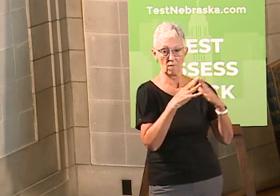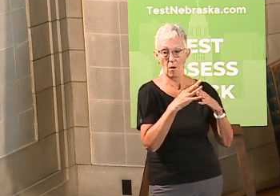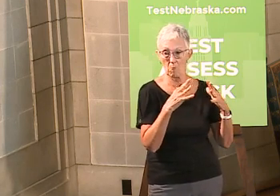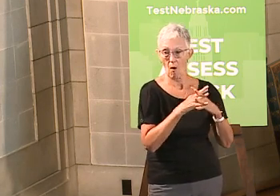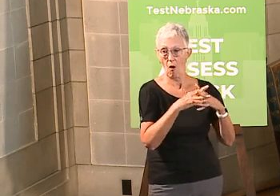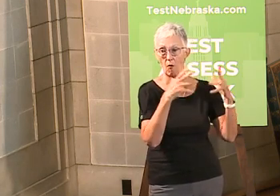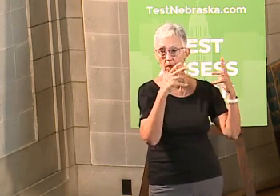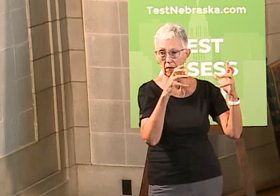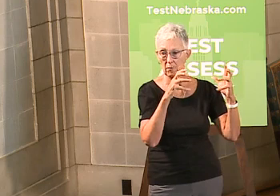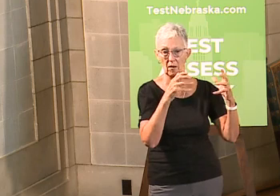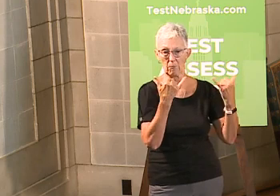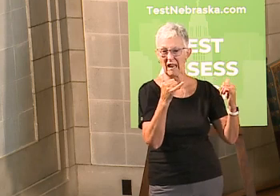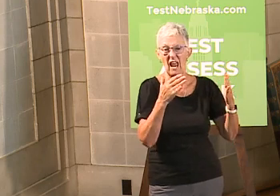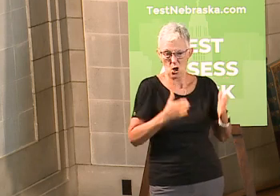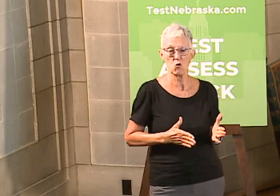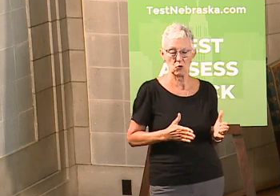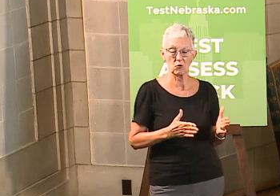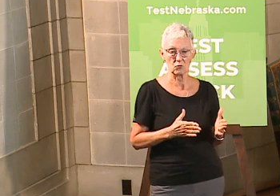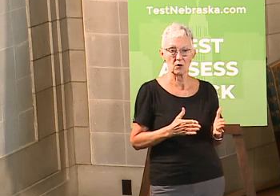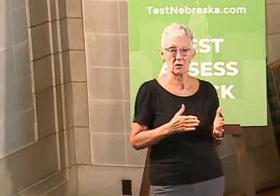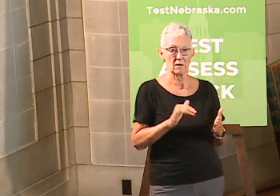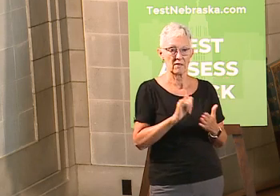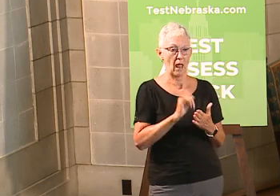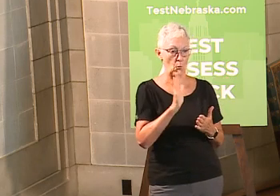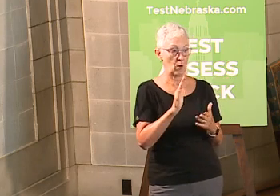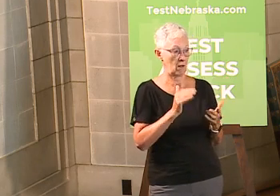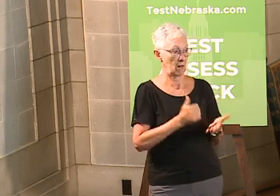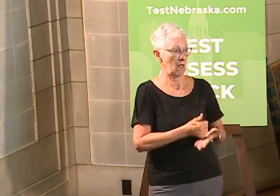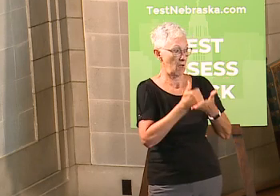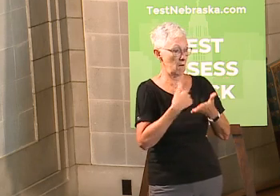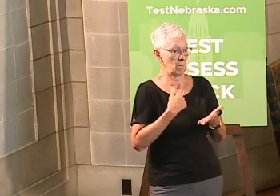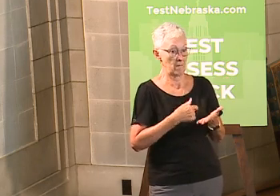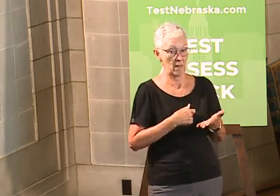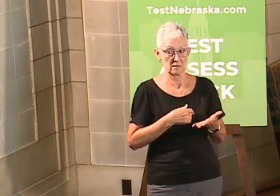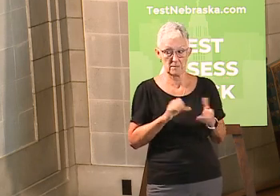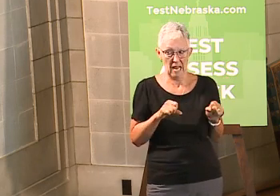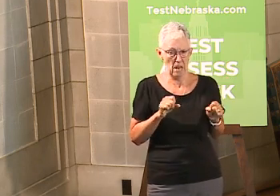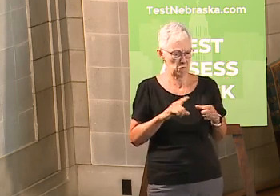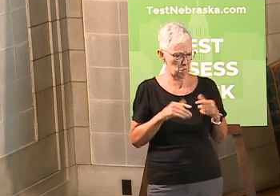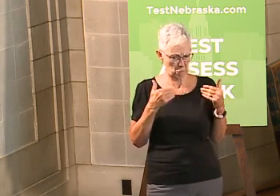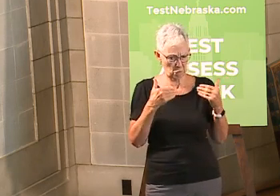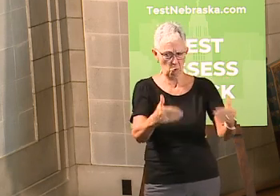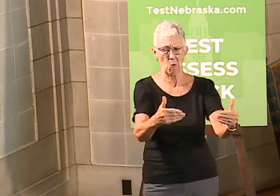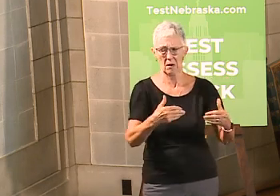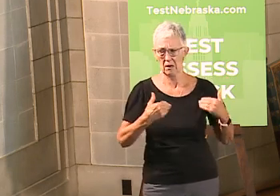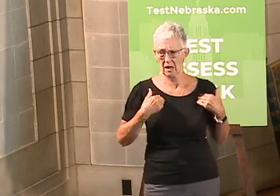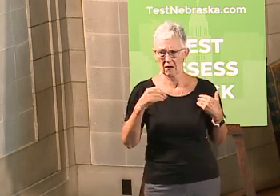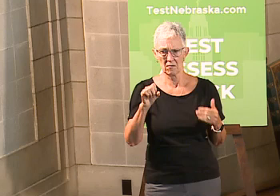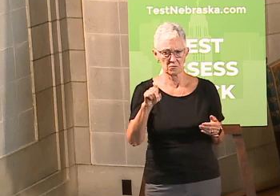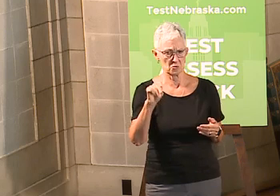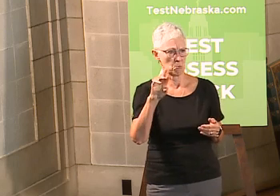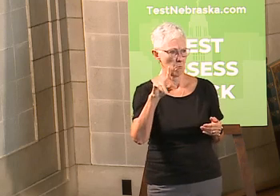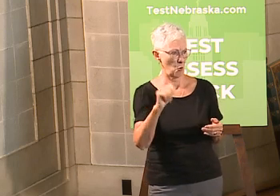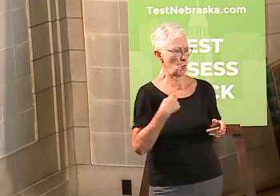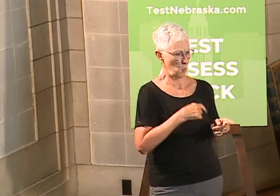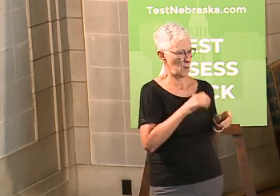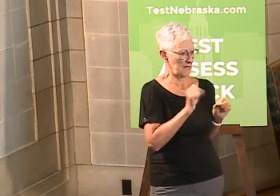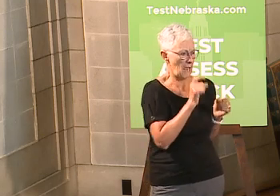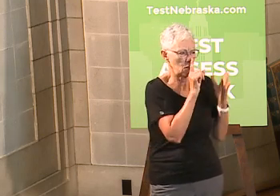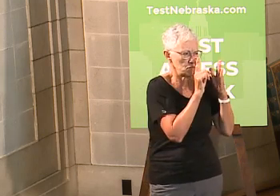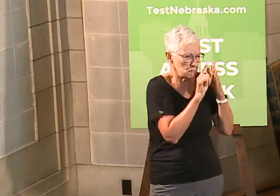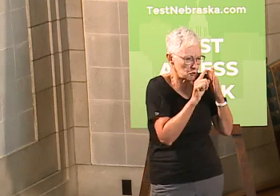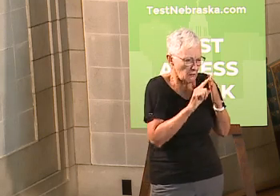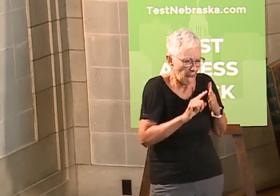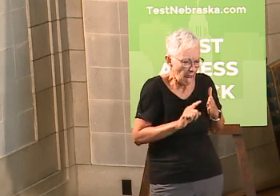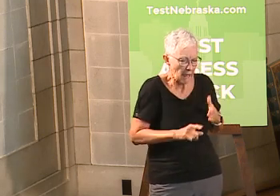the university is going to be doing rapid testing, and does that help us move forward? And the answer is absolutely yes. Again, it gets back to, how do you manage any sort of outbreak